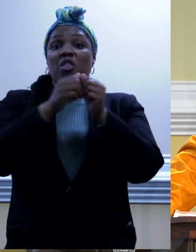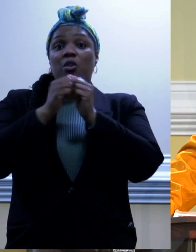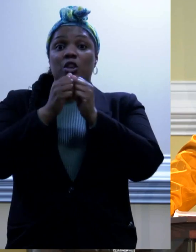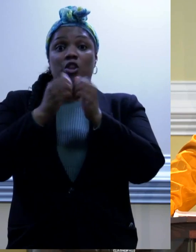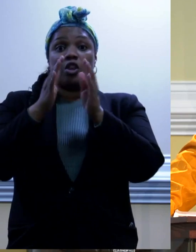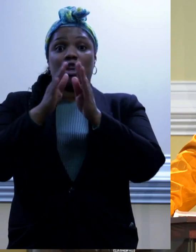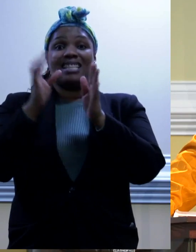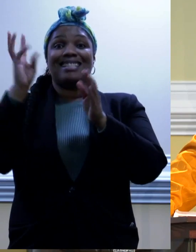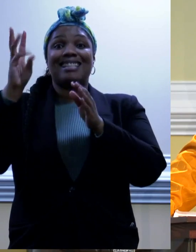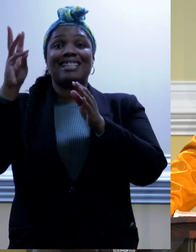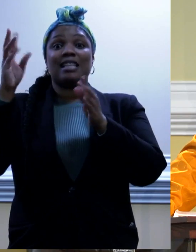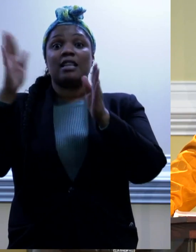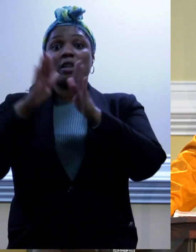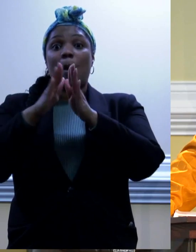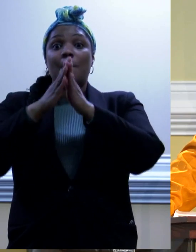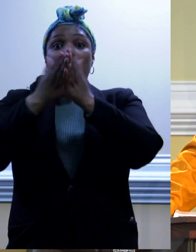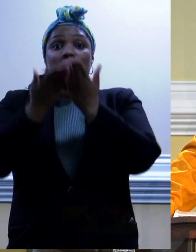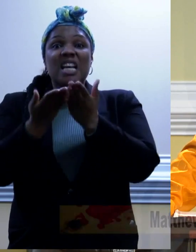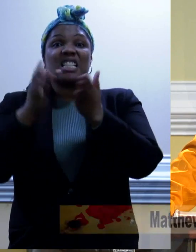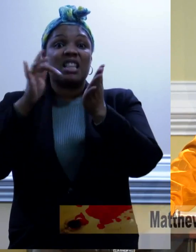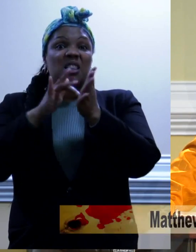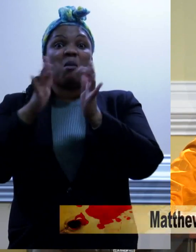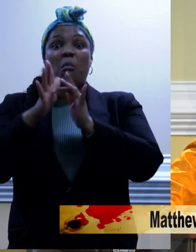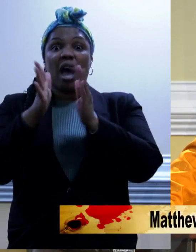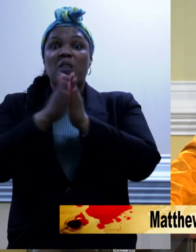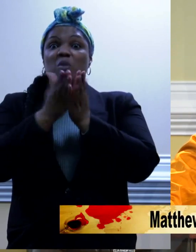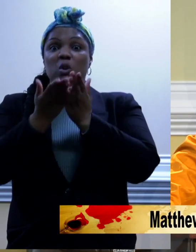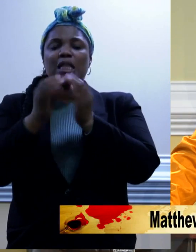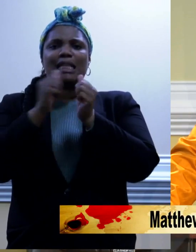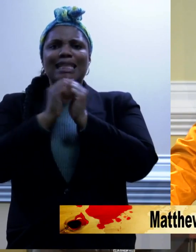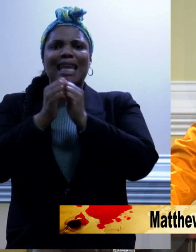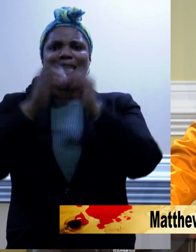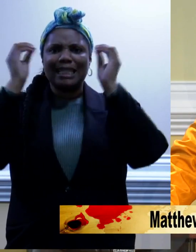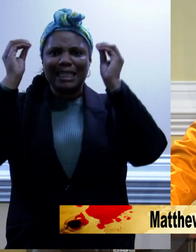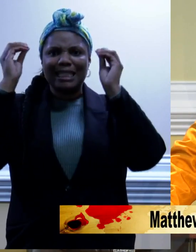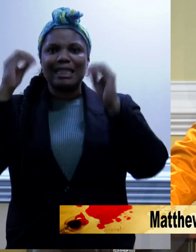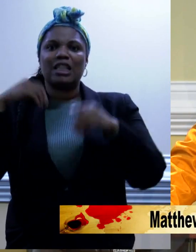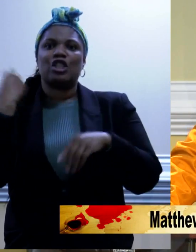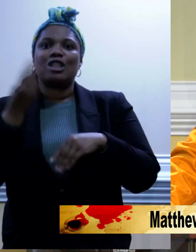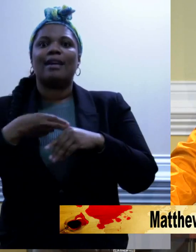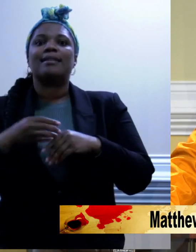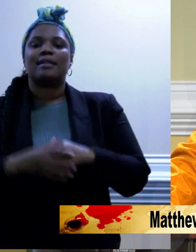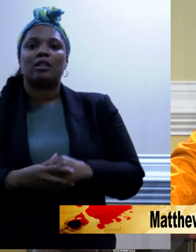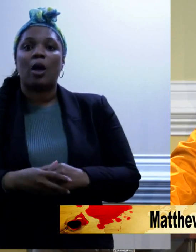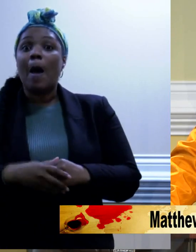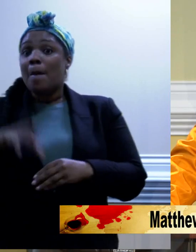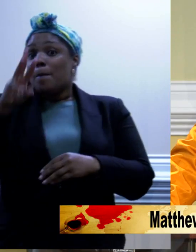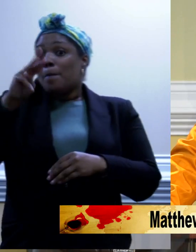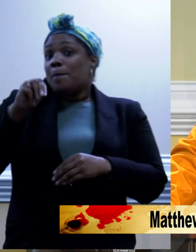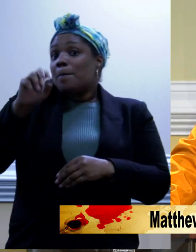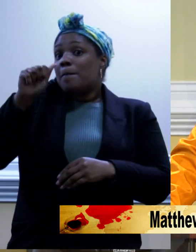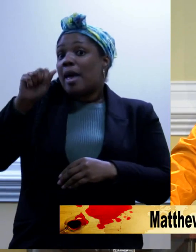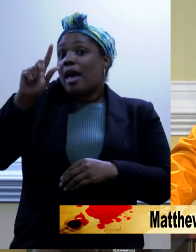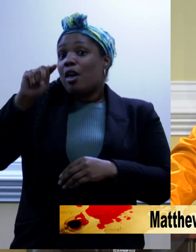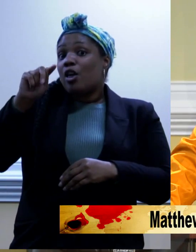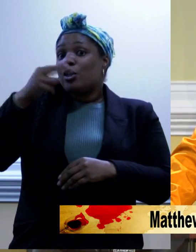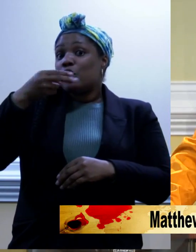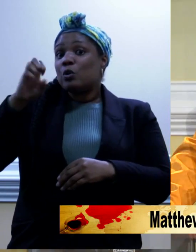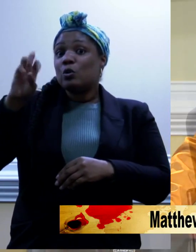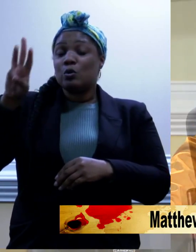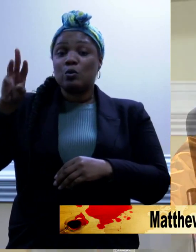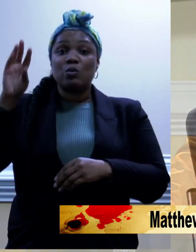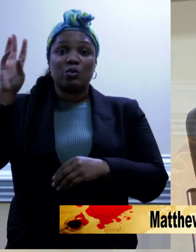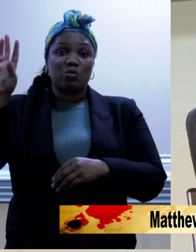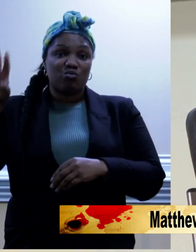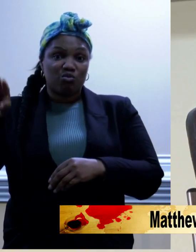Matthew 26. We're going to start reading at verse 1. Matthew 26 and verse 1. Okay, read it. And